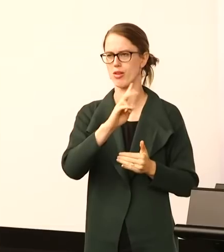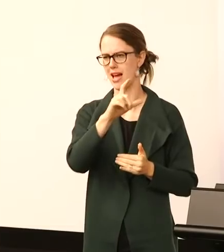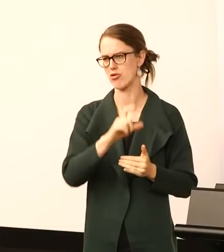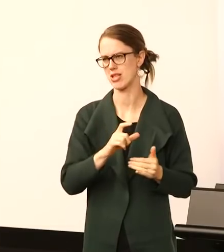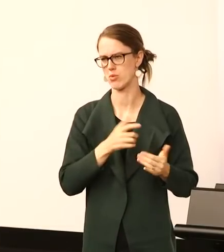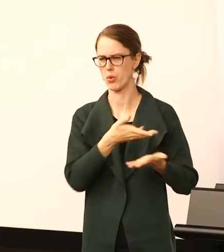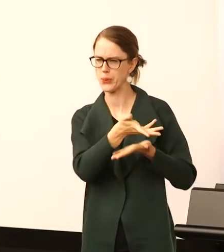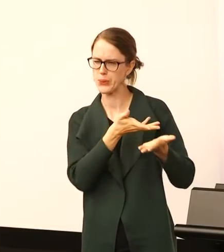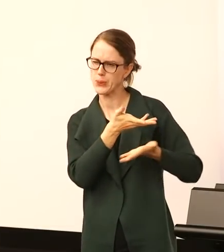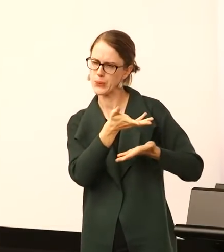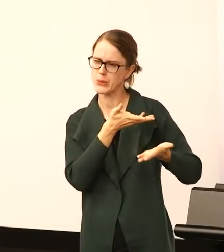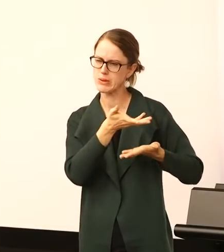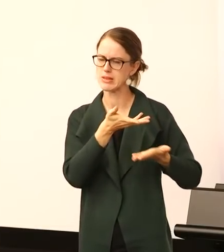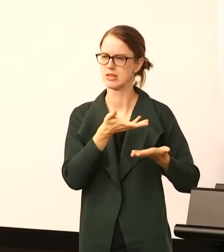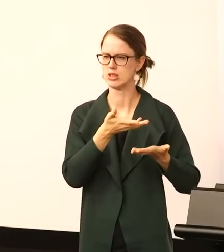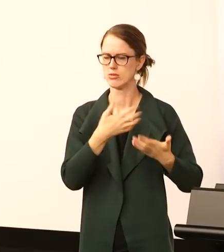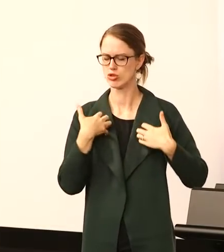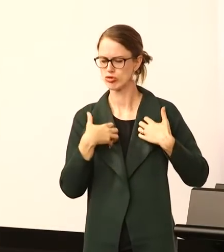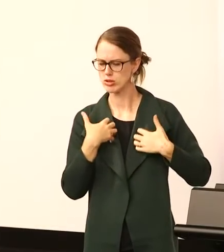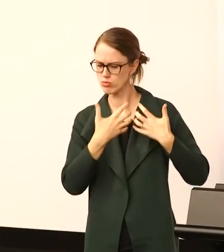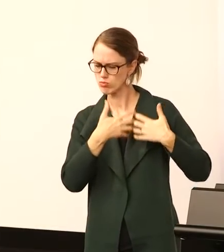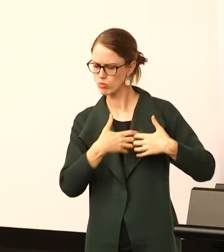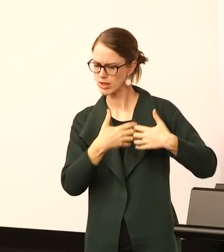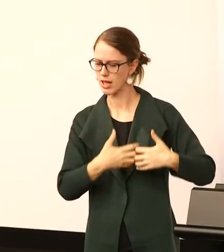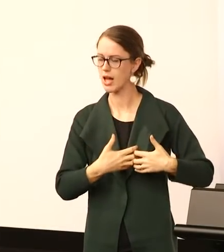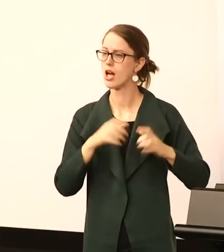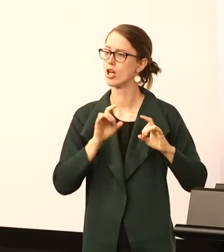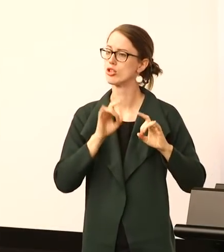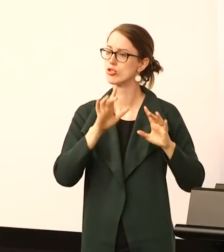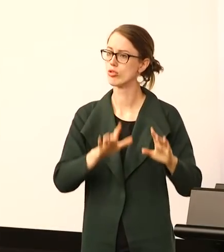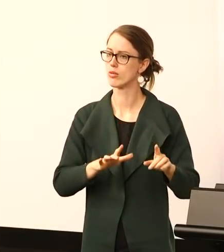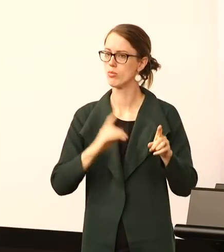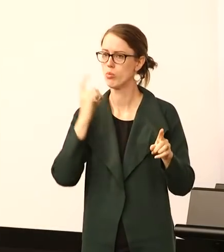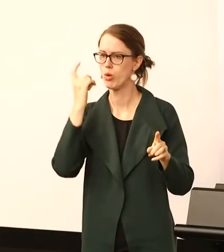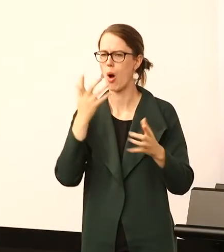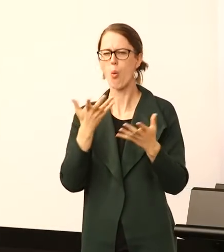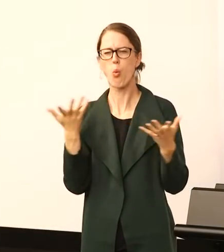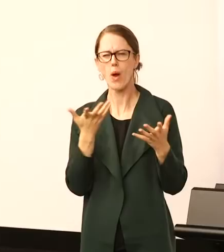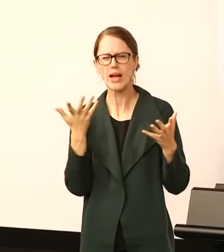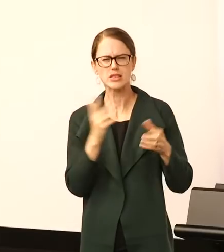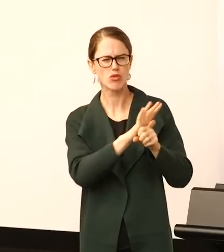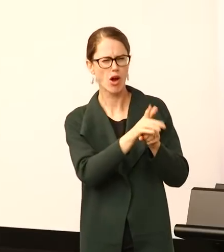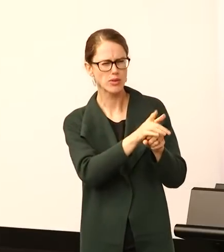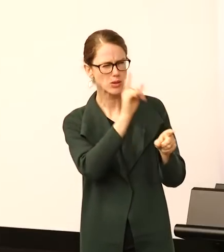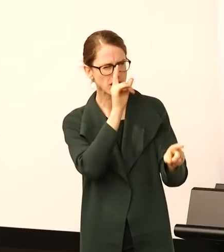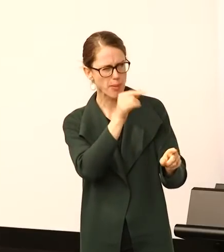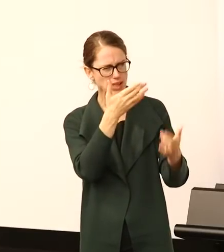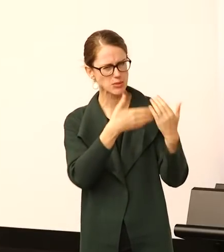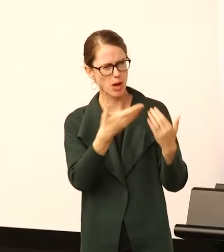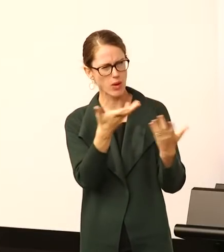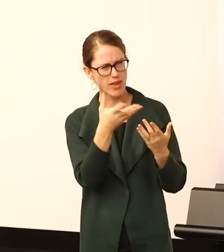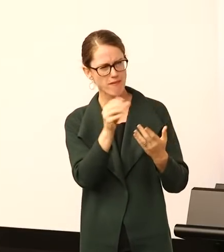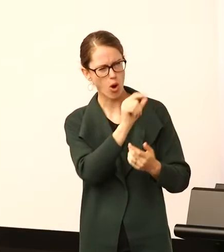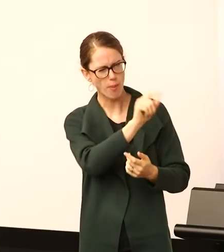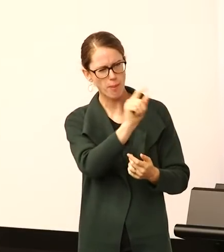in that. But again, I think the key thing we'll be looking at in Australia is where are the cases and can they be explained?